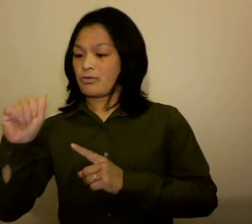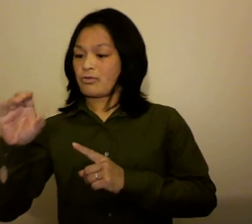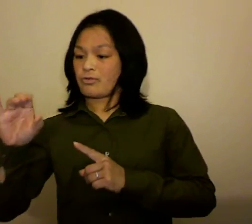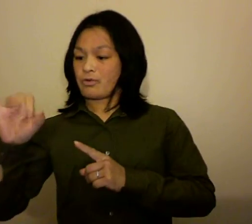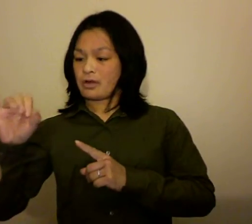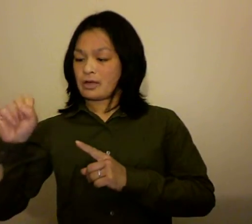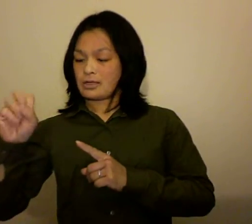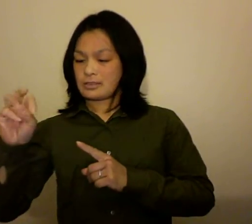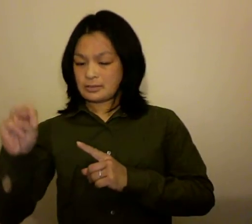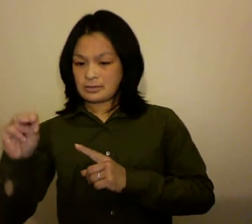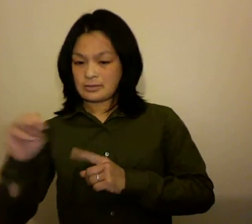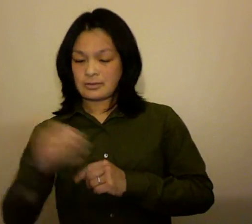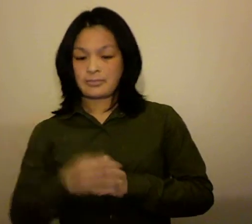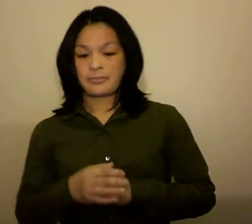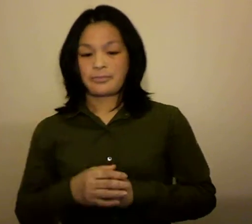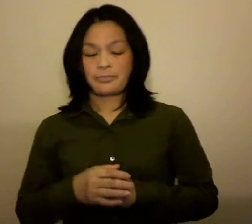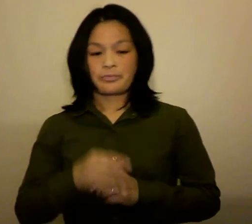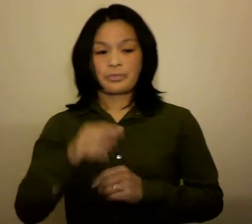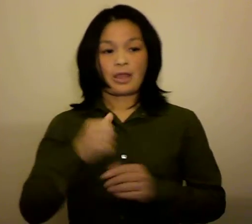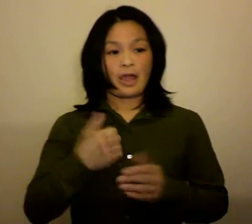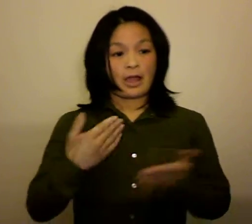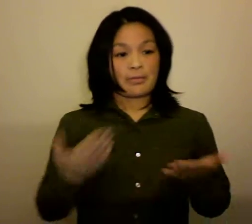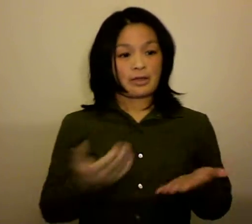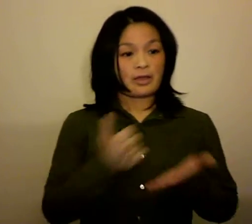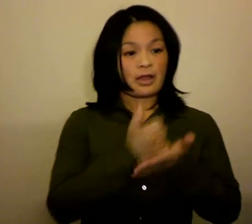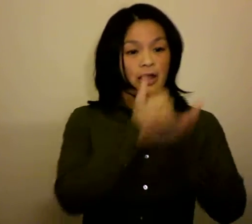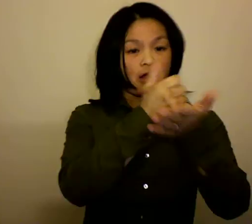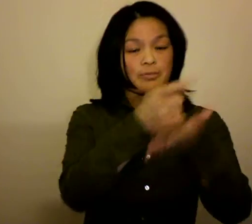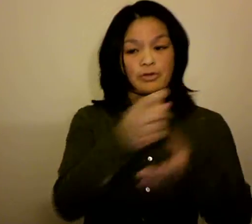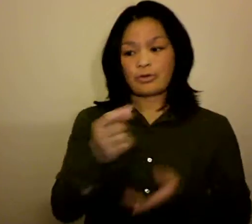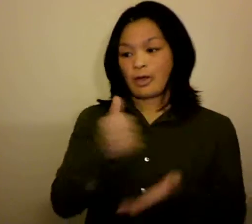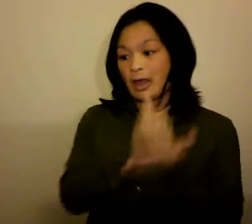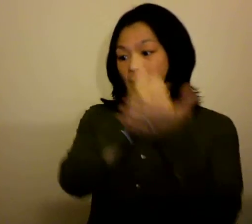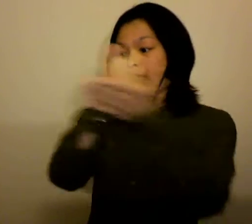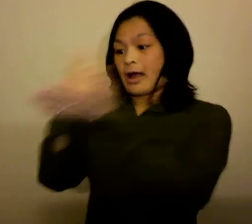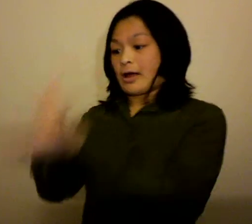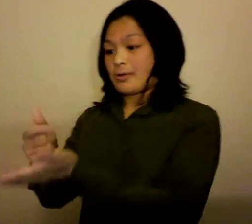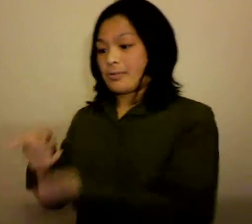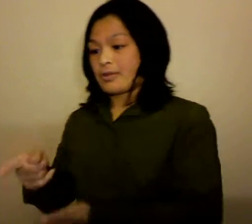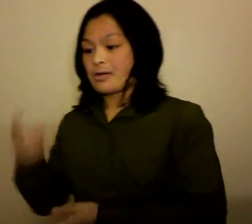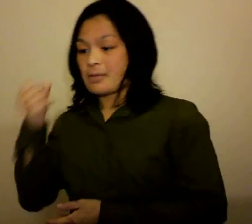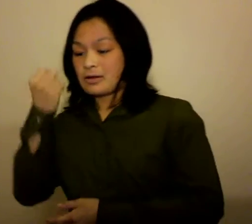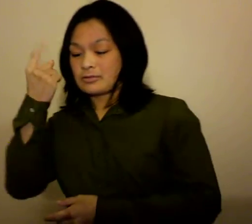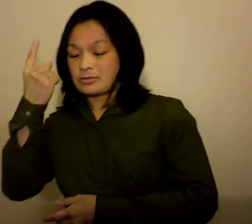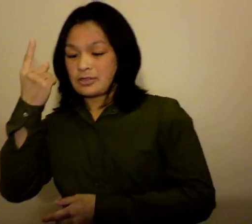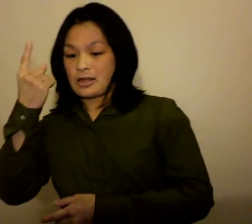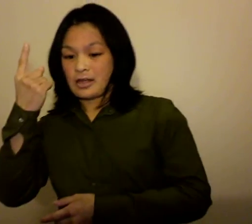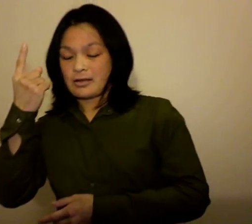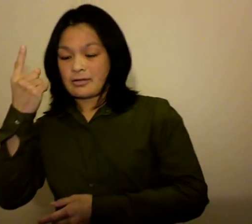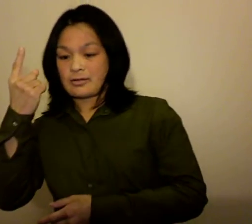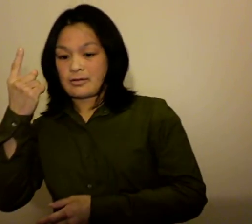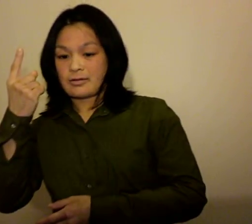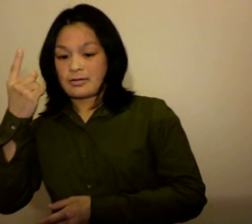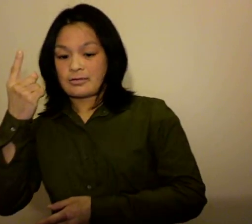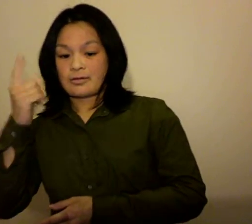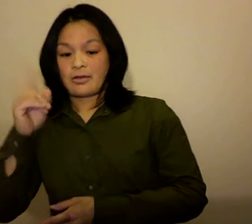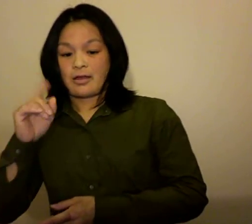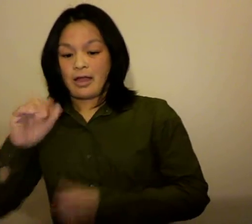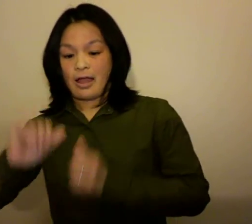that you work with to discover the key elements of racism and to recognize their ability and duty to speak out